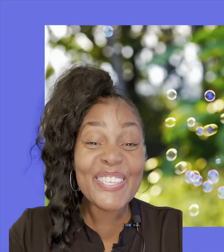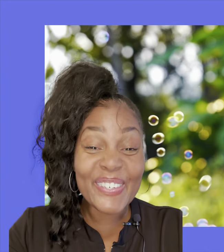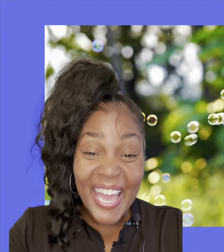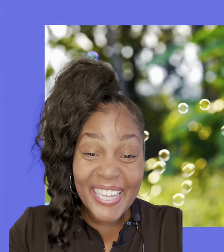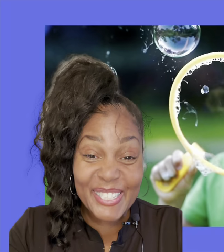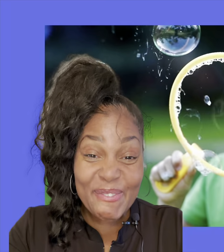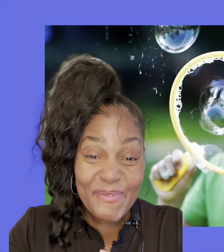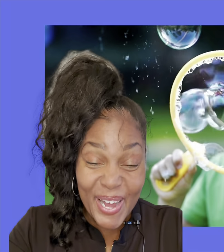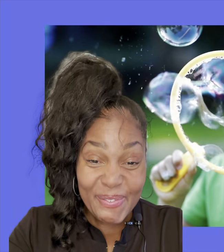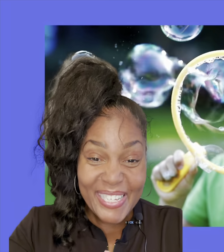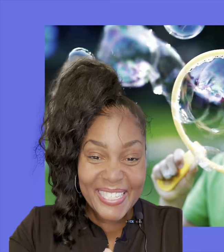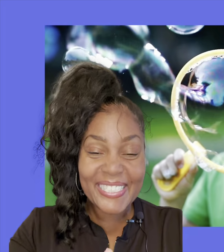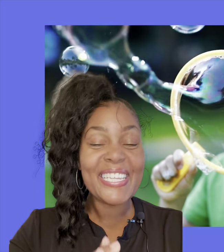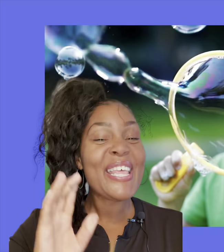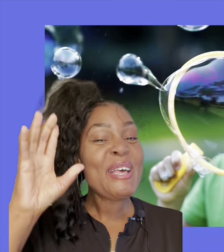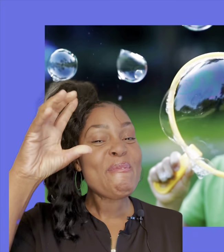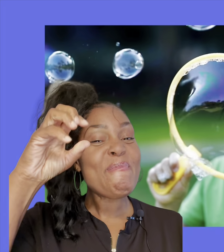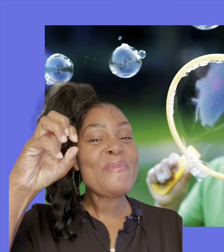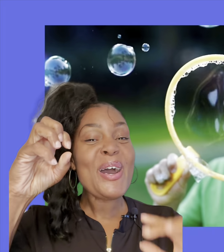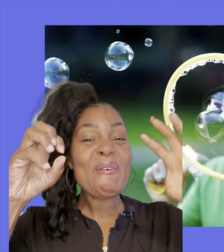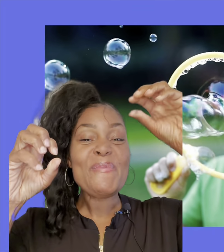Can you catch the bubbles?